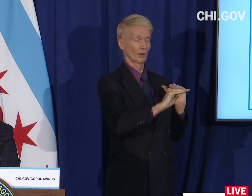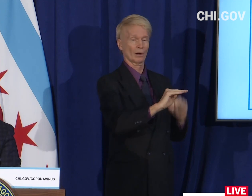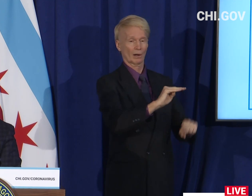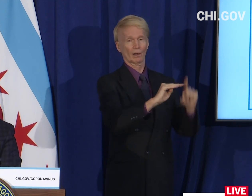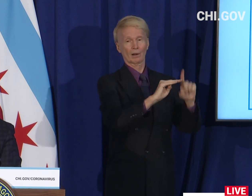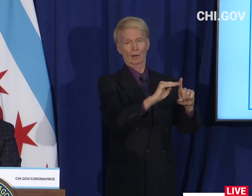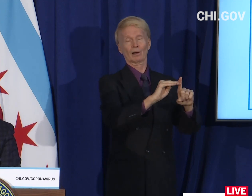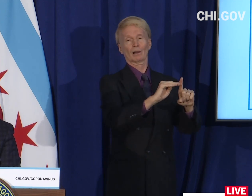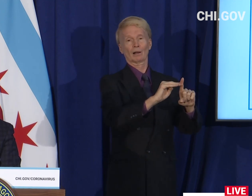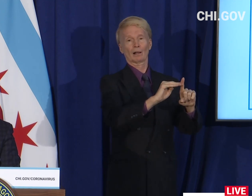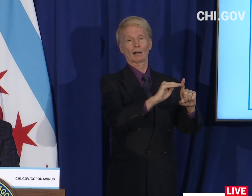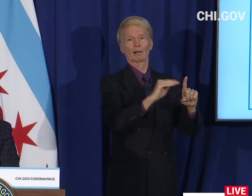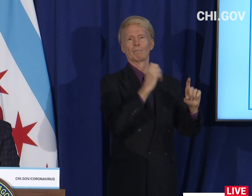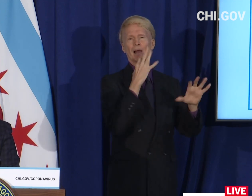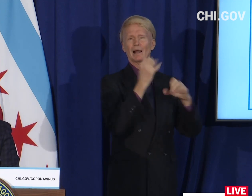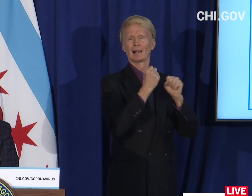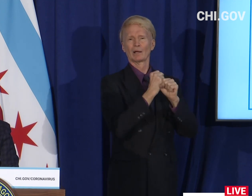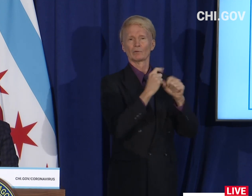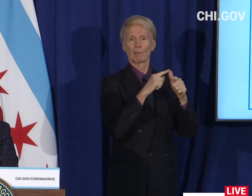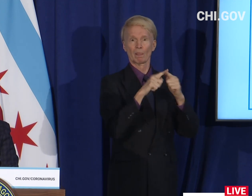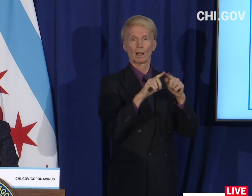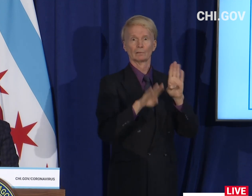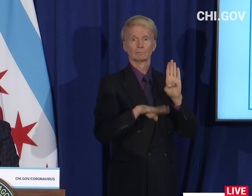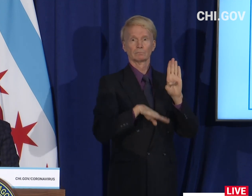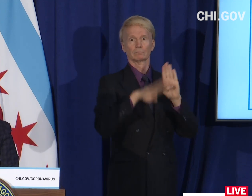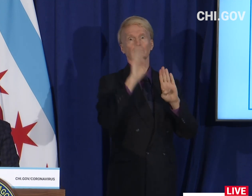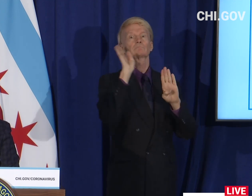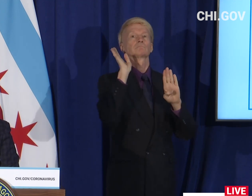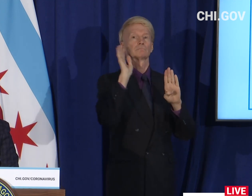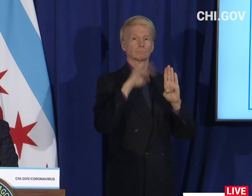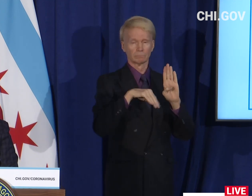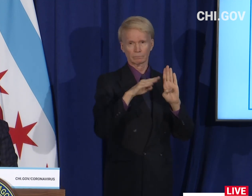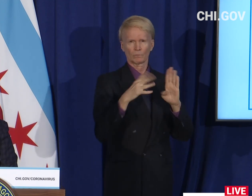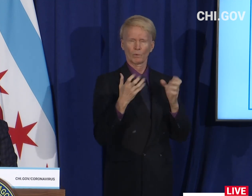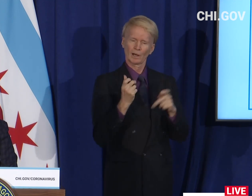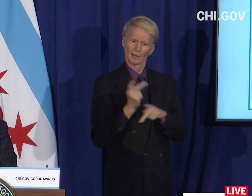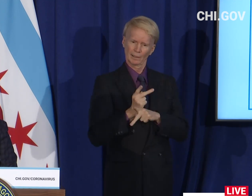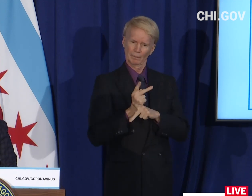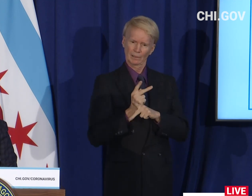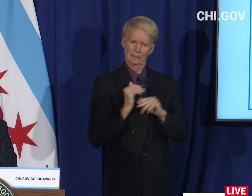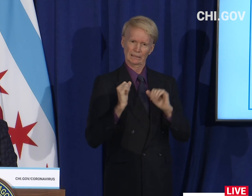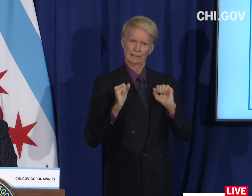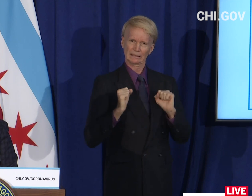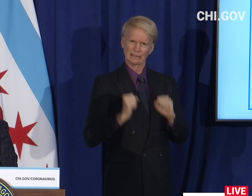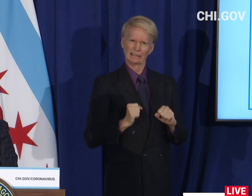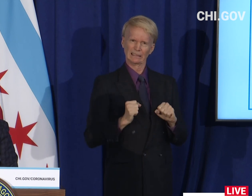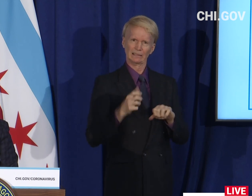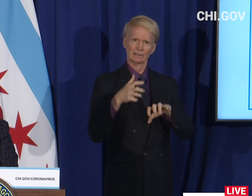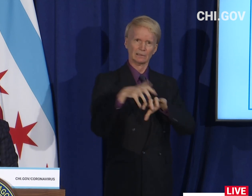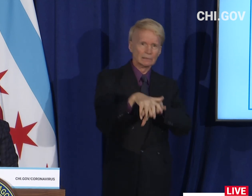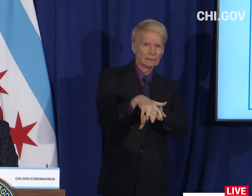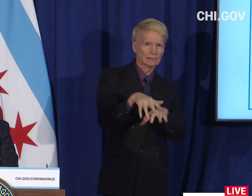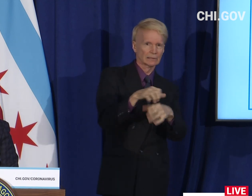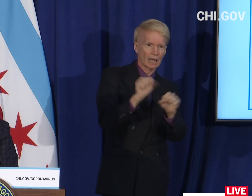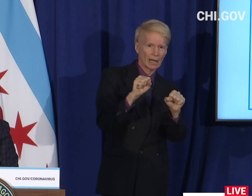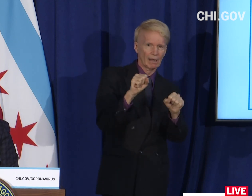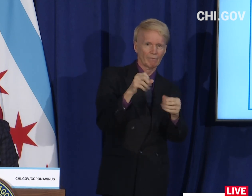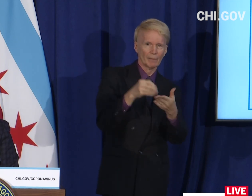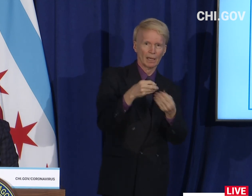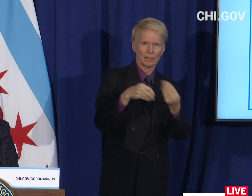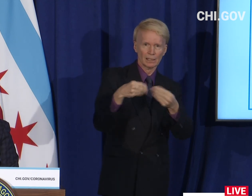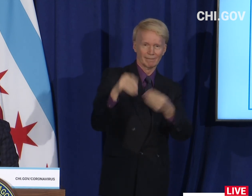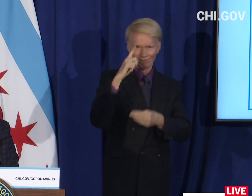huge historic spike, we want to add stability into the system. We want to add predictability into the system. We hear that